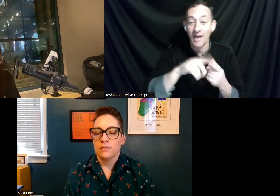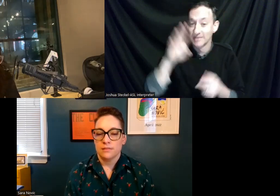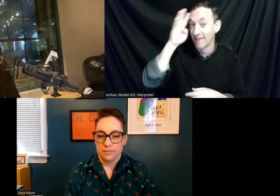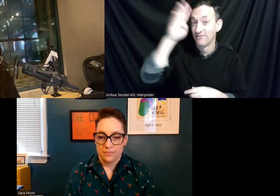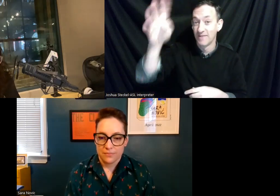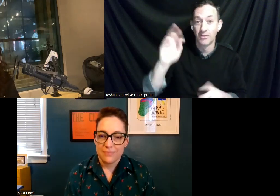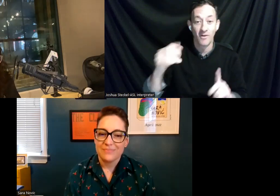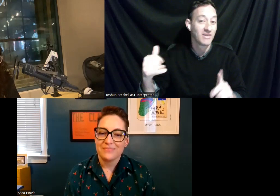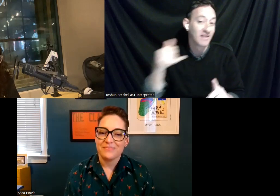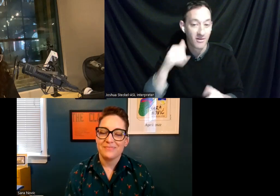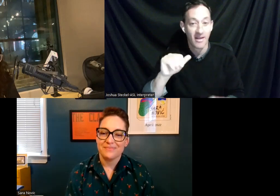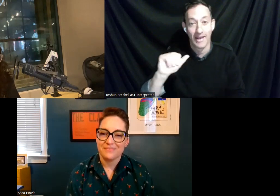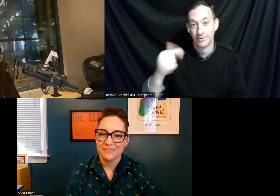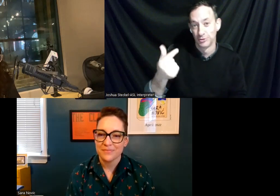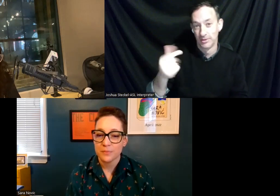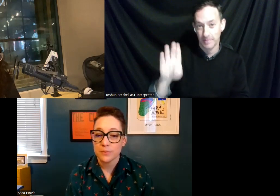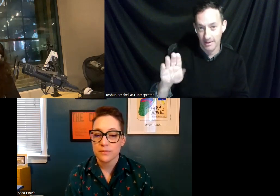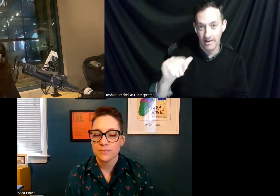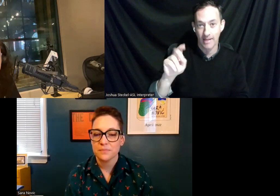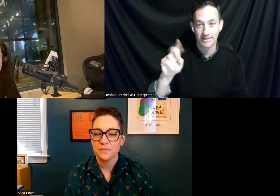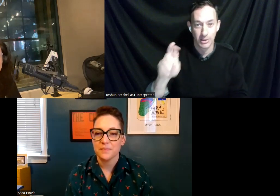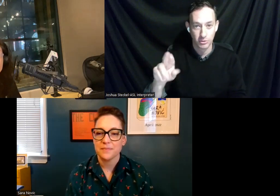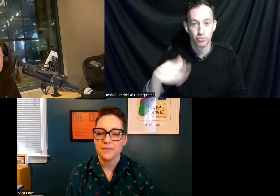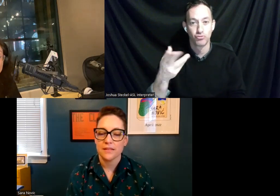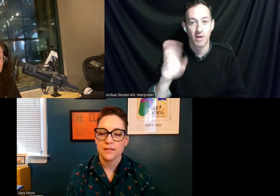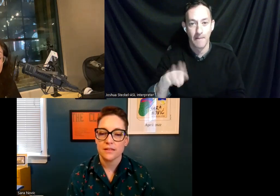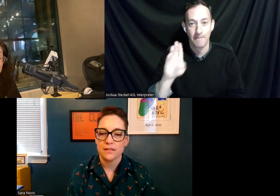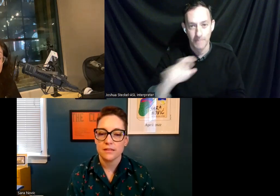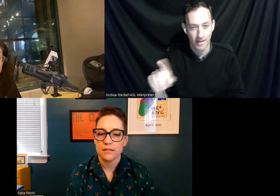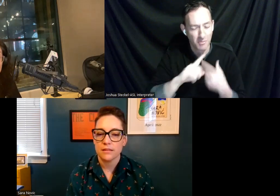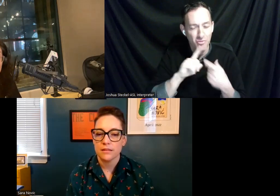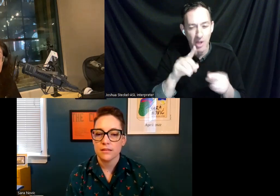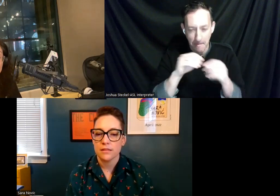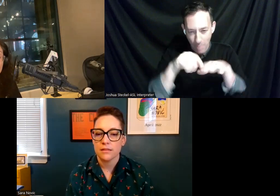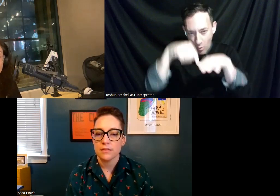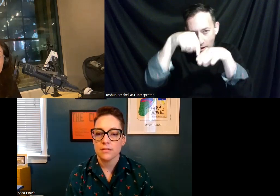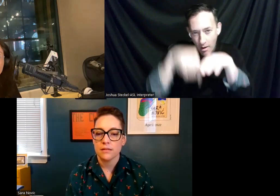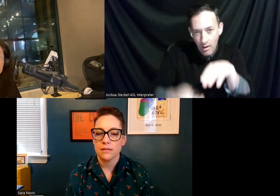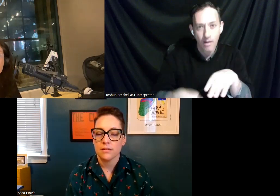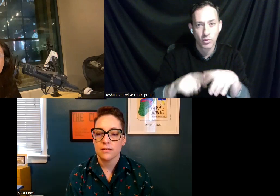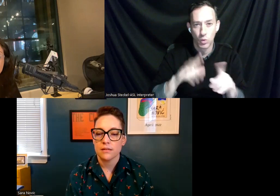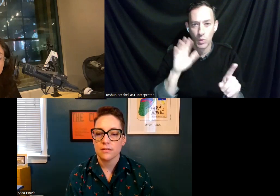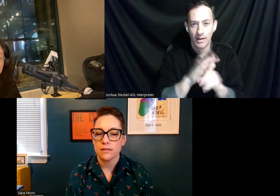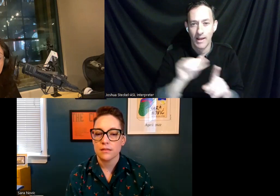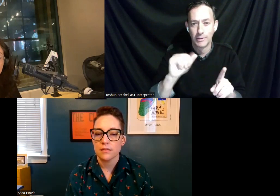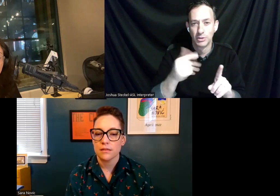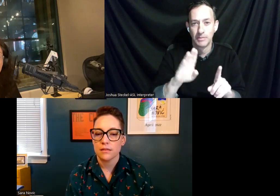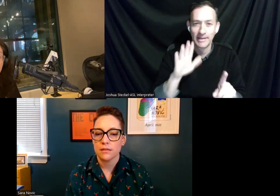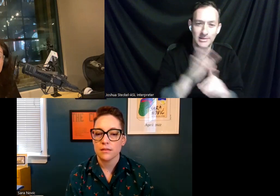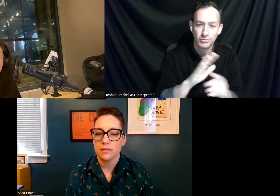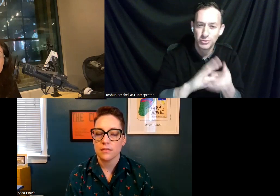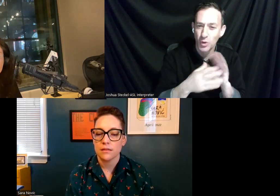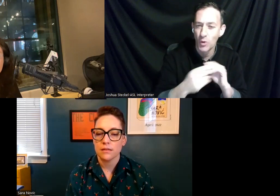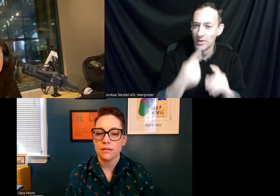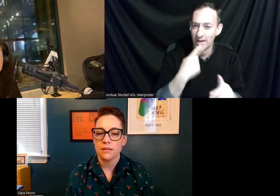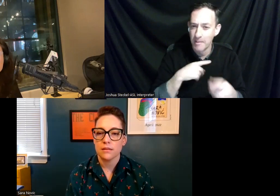telephone, Alexander Graham Bell. But there's a lot more to Alexander Graham Bell's story. Can you tell us more about him and how and